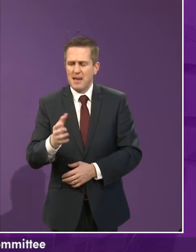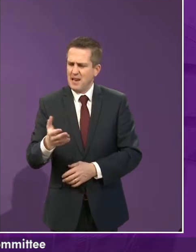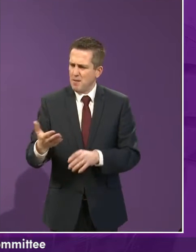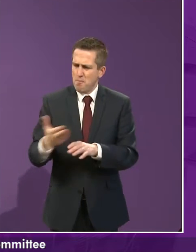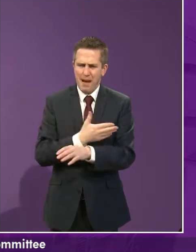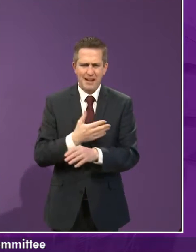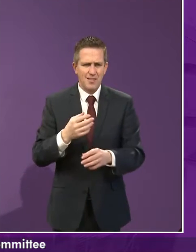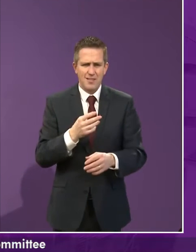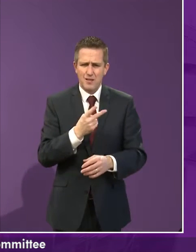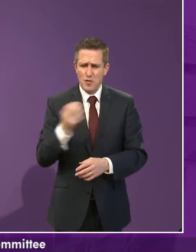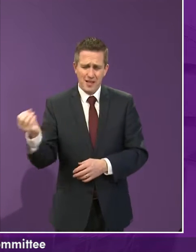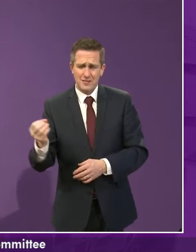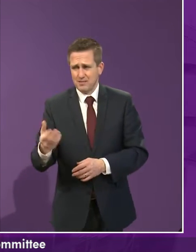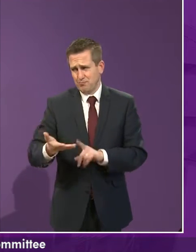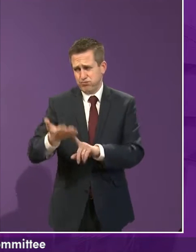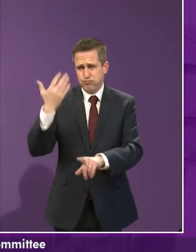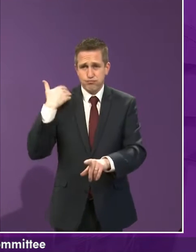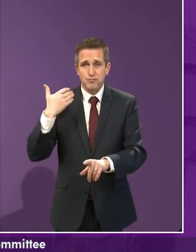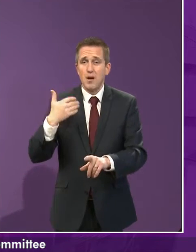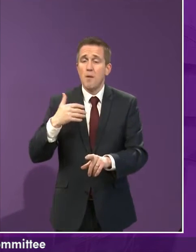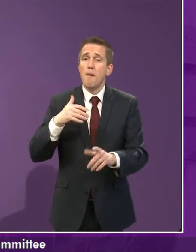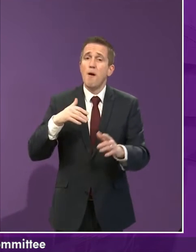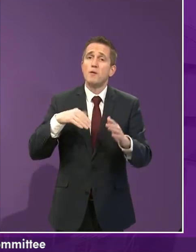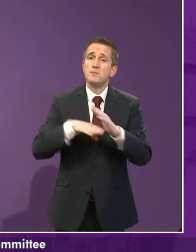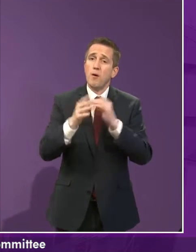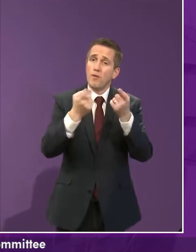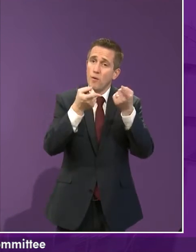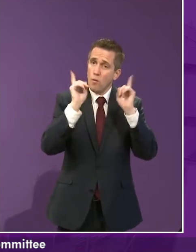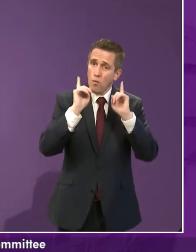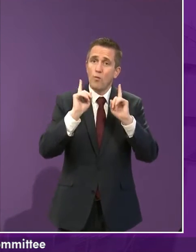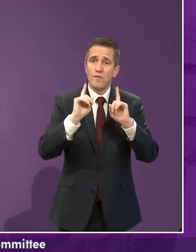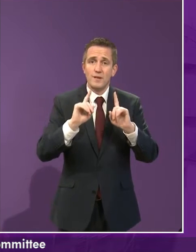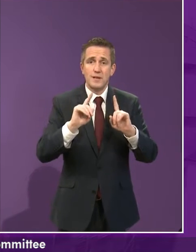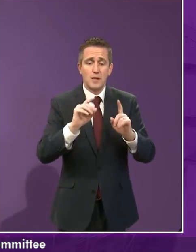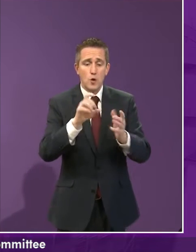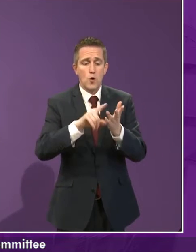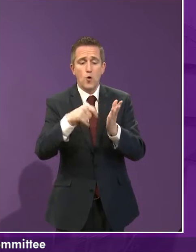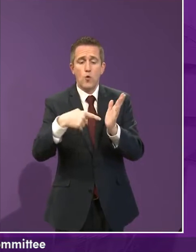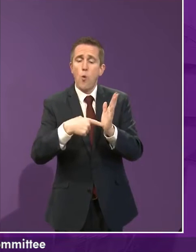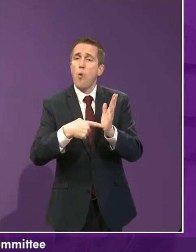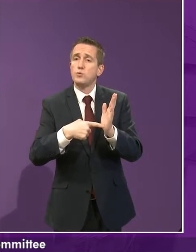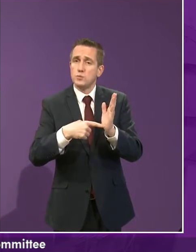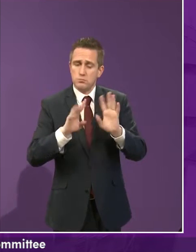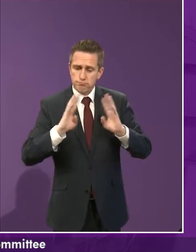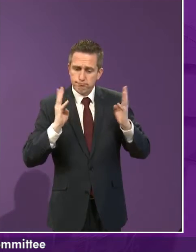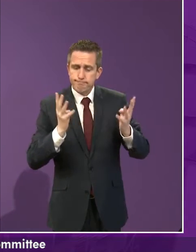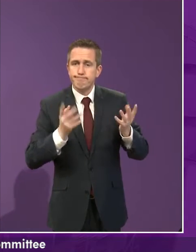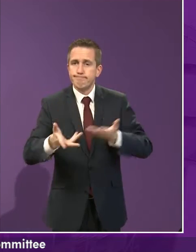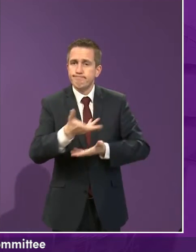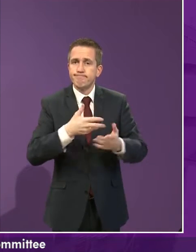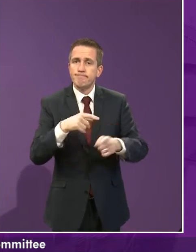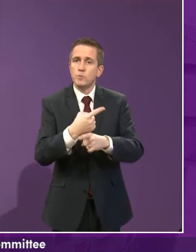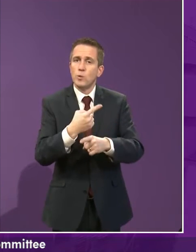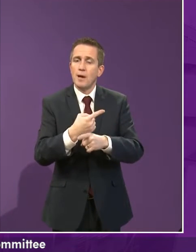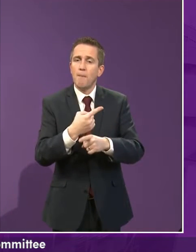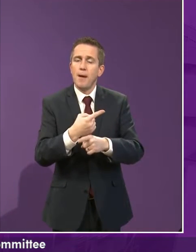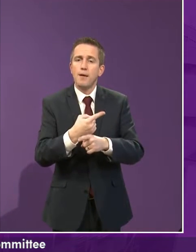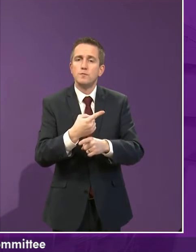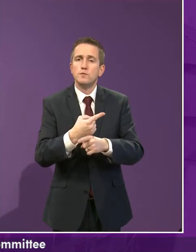millennium, actually, a long time ago now, but I sat on the university court, and there was a big discussion at that time about not so much about access,